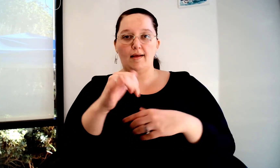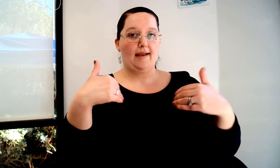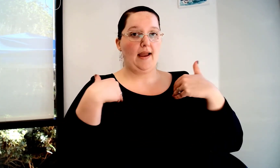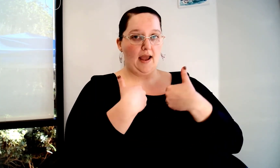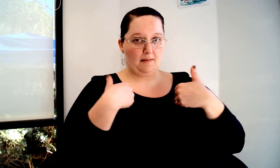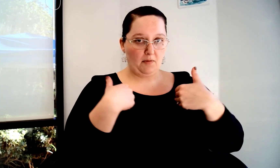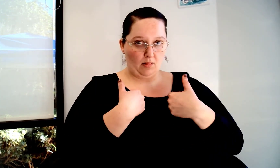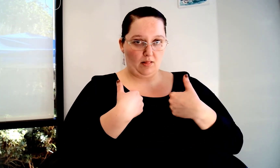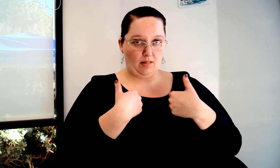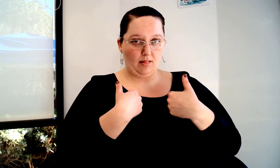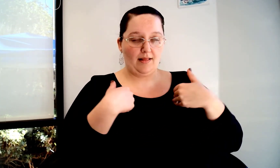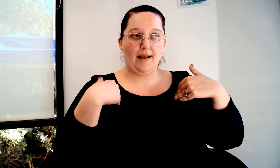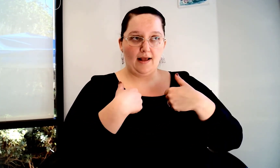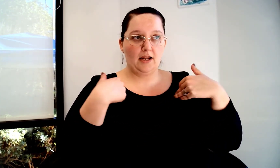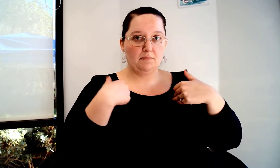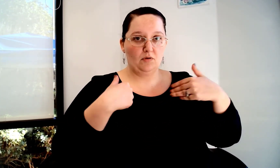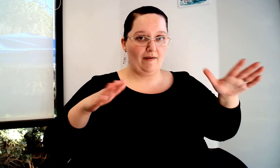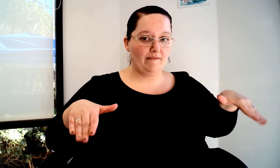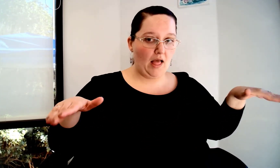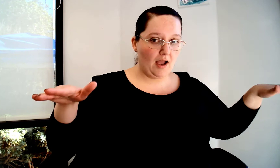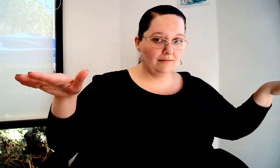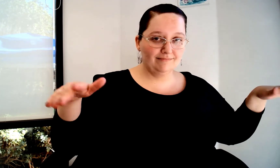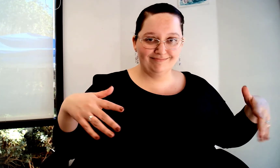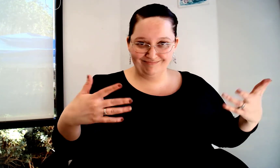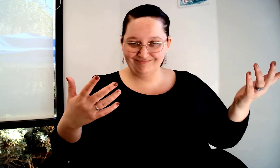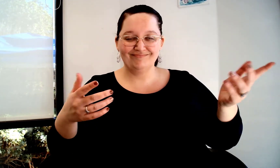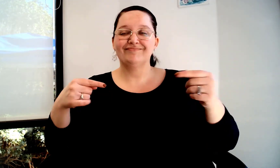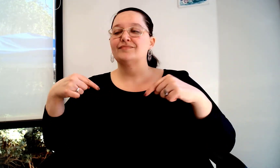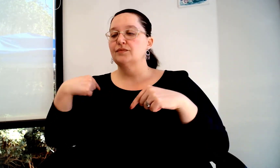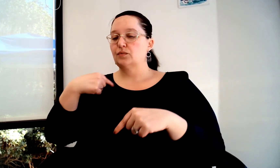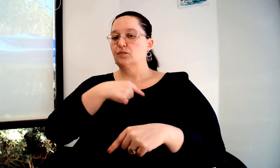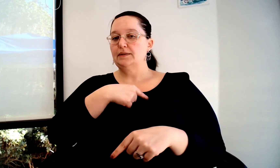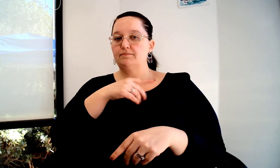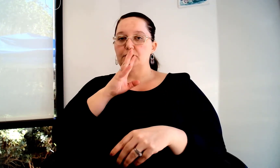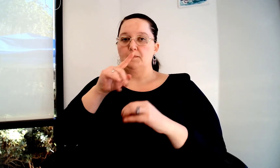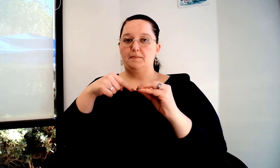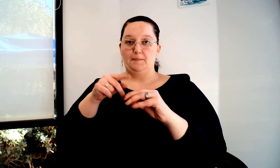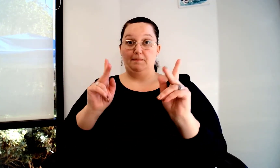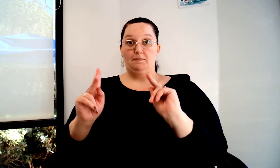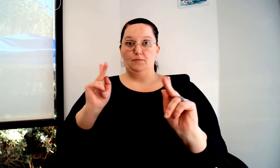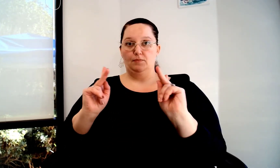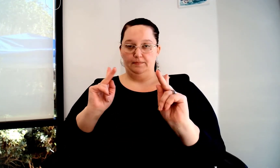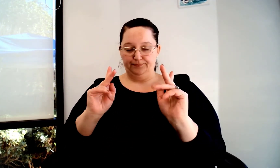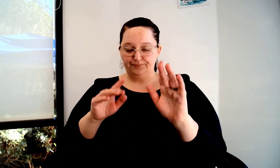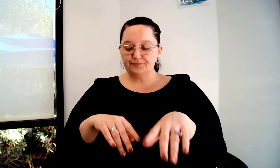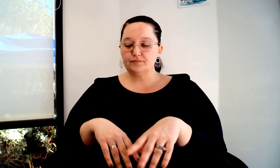Airplanes fly. Helicopters. We're not talking about animals. Right? That's a different type of fly. This is